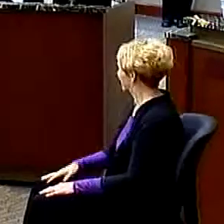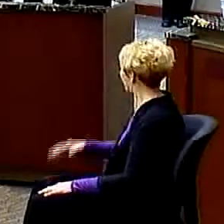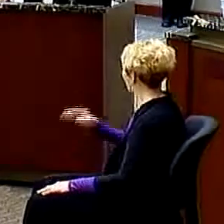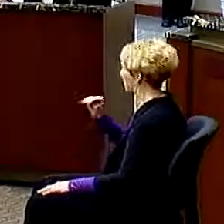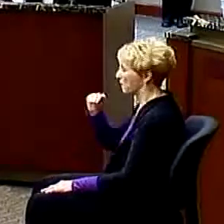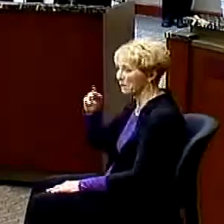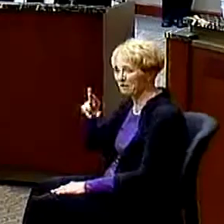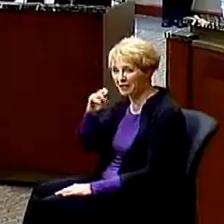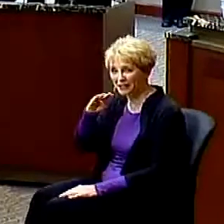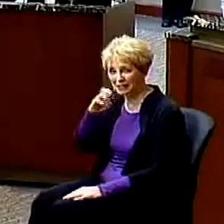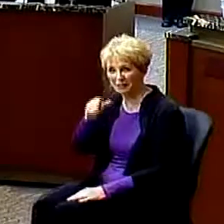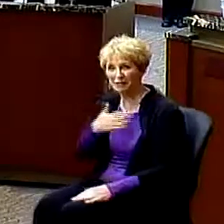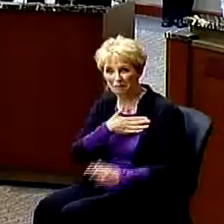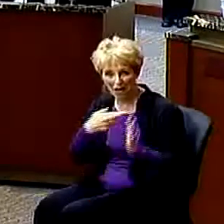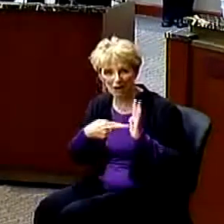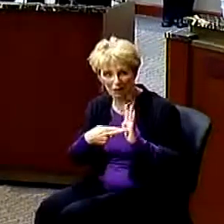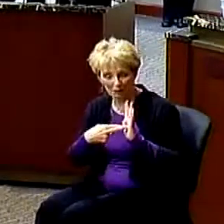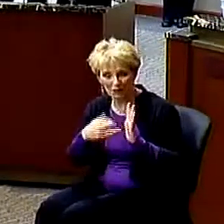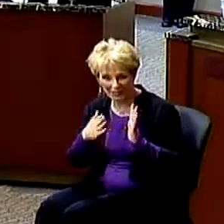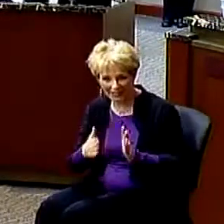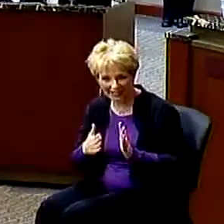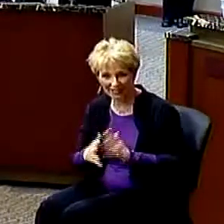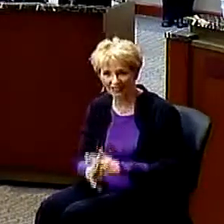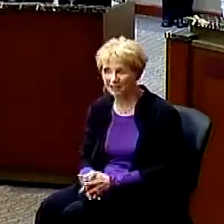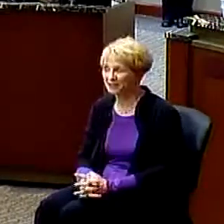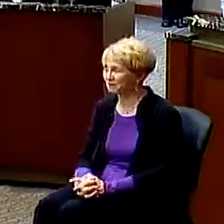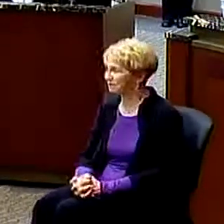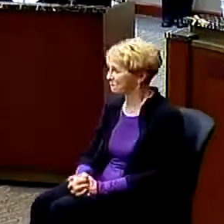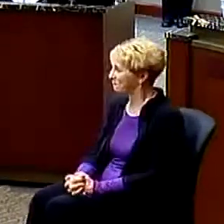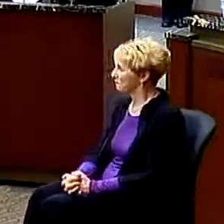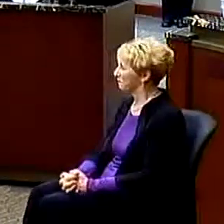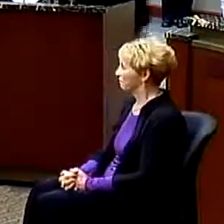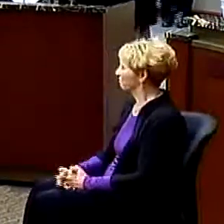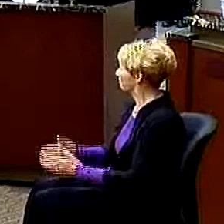Mr. Simmons is my representative.